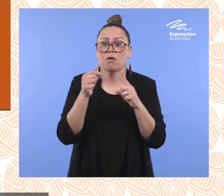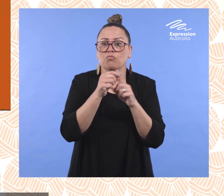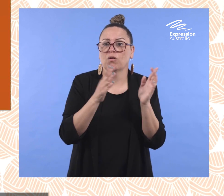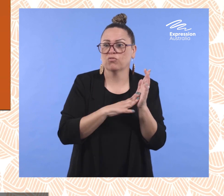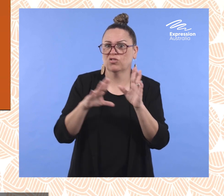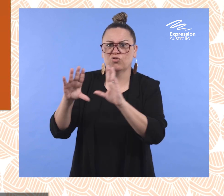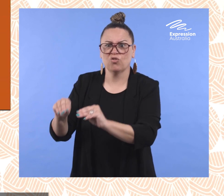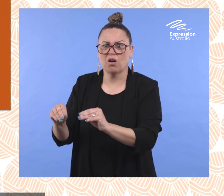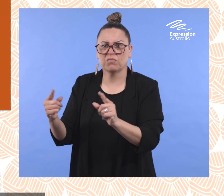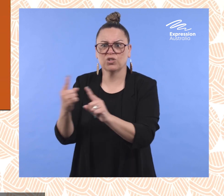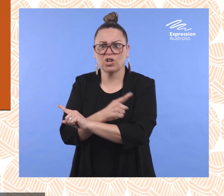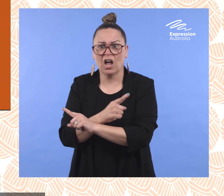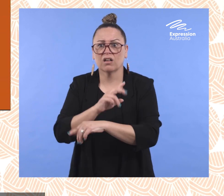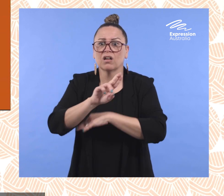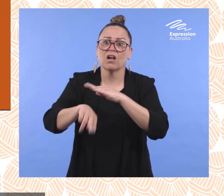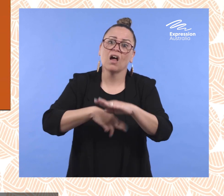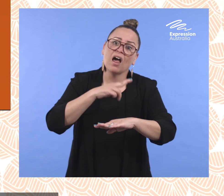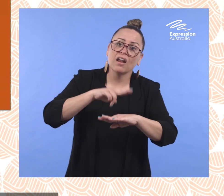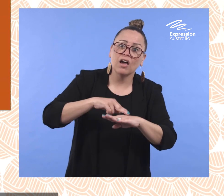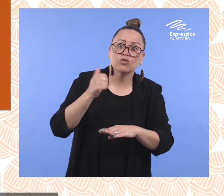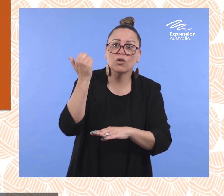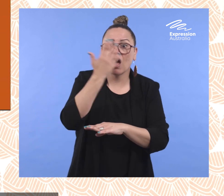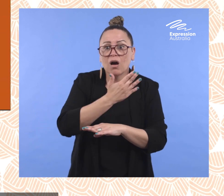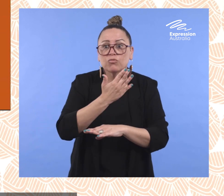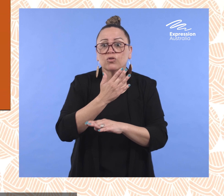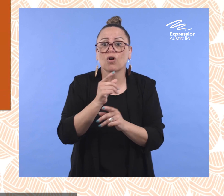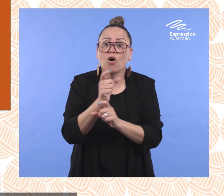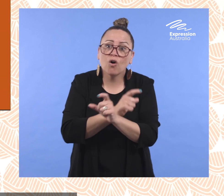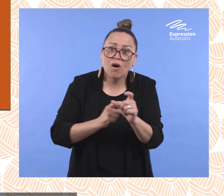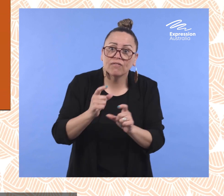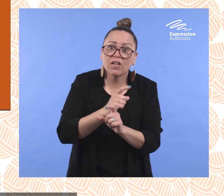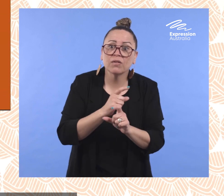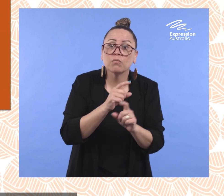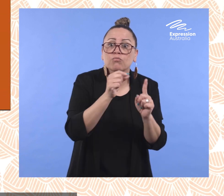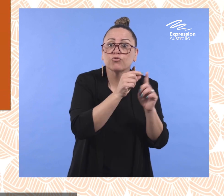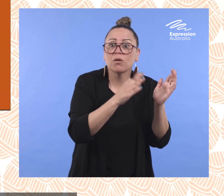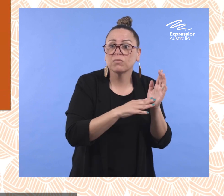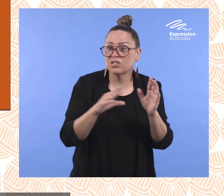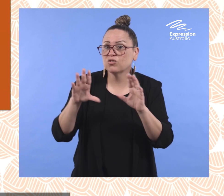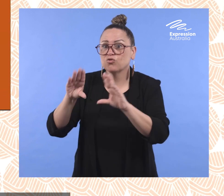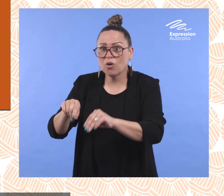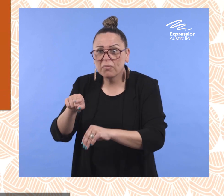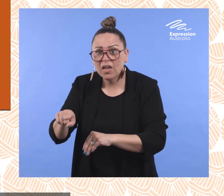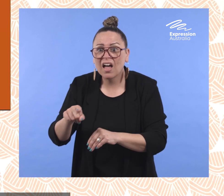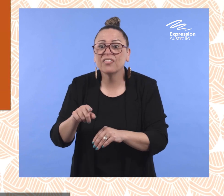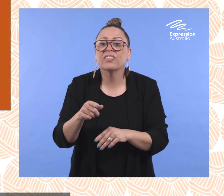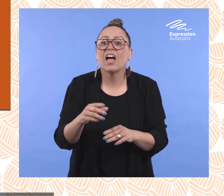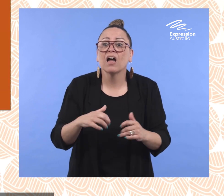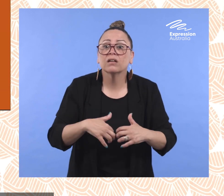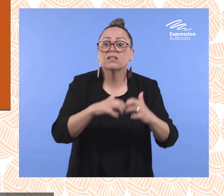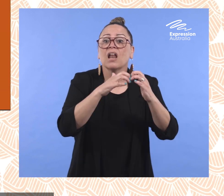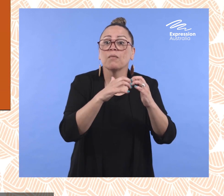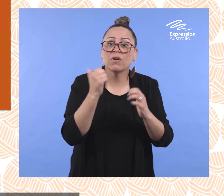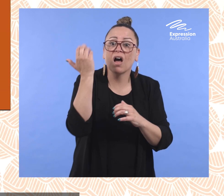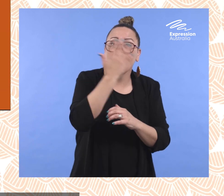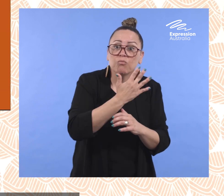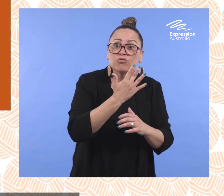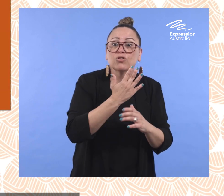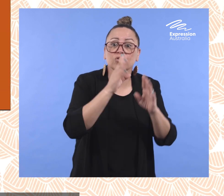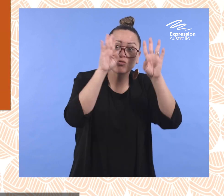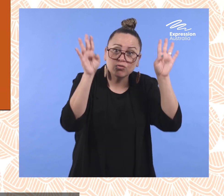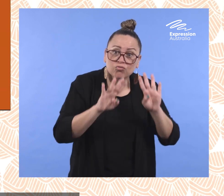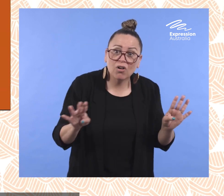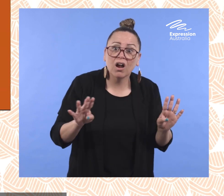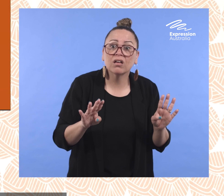that. And he replaced it with the National Aboriginal Conference until Bob Hawke got rid of that. And then there was nothing. And then Bob Hawke set up